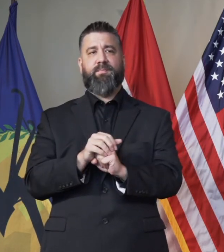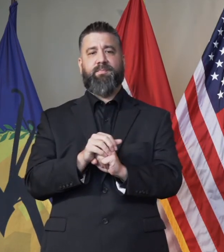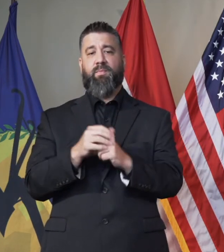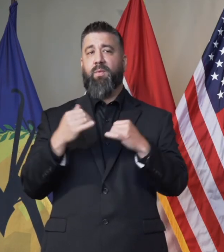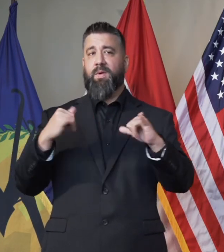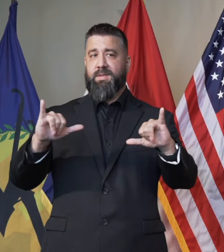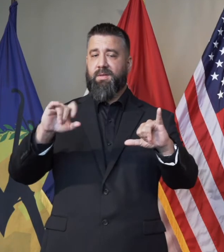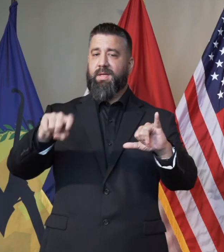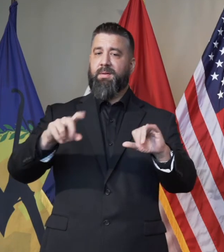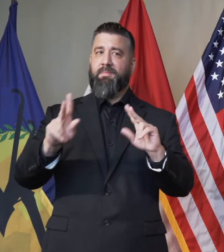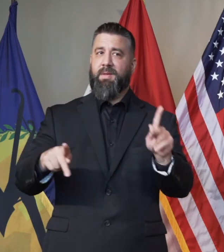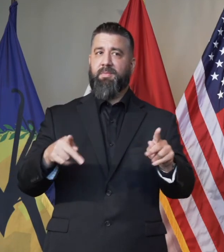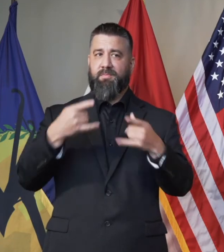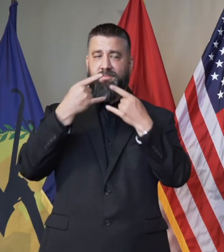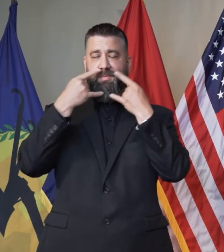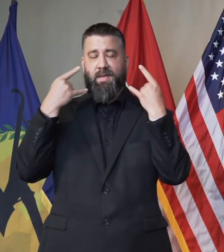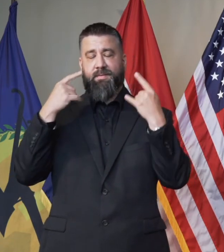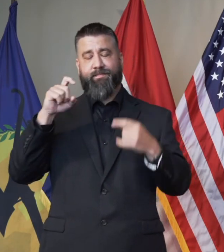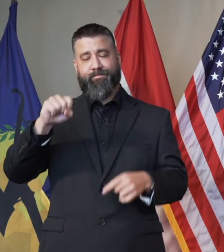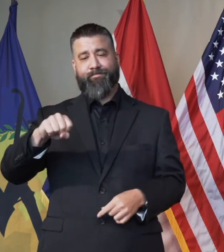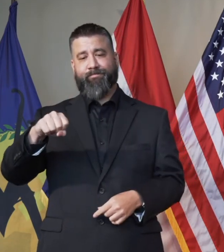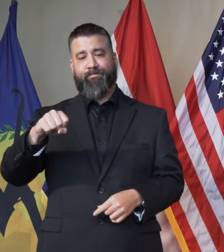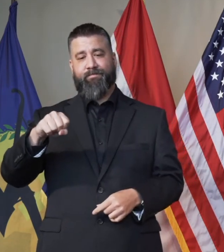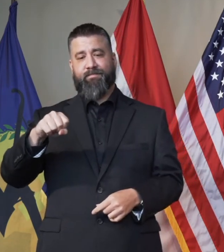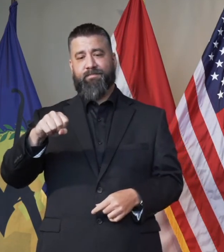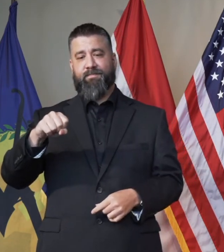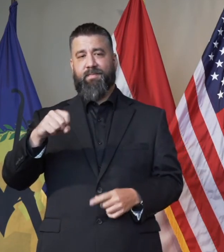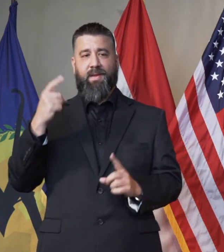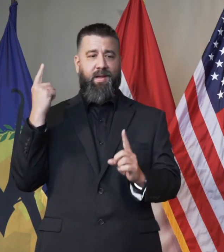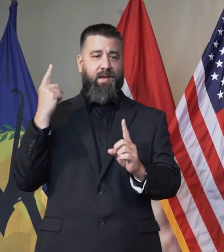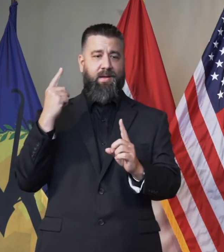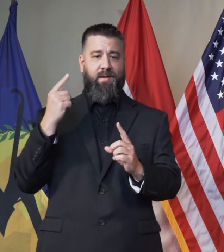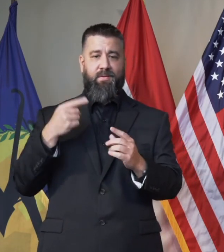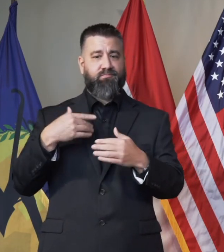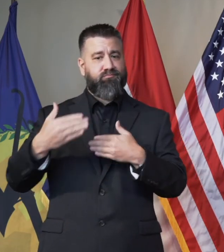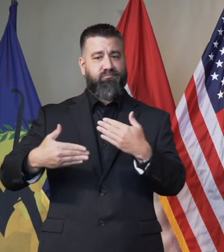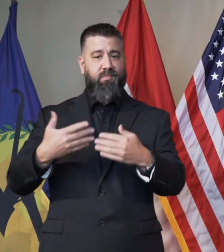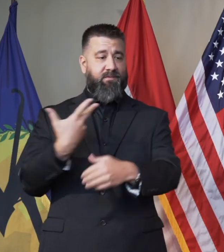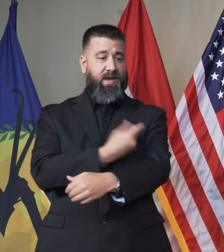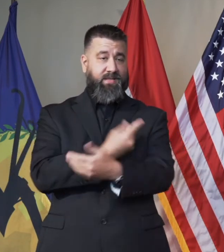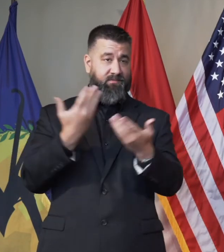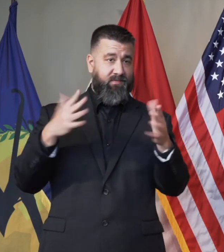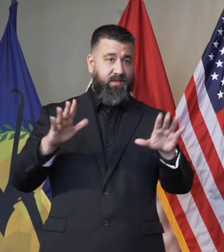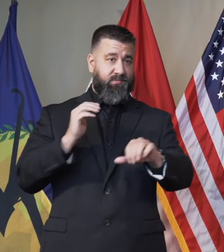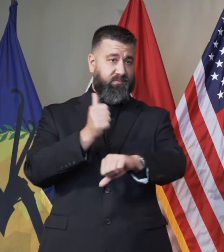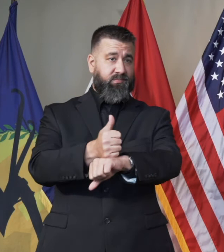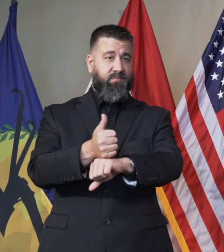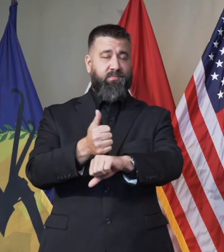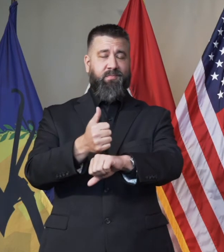people to wear masks well into any sort of vaccine effort until we get this under control.